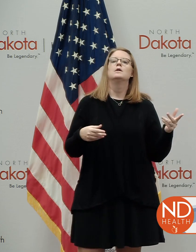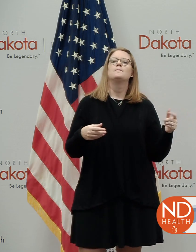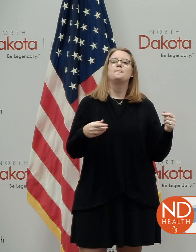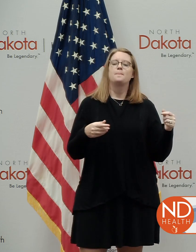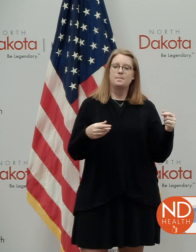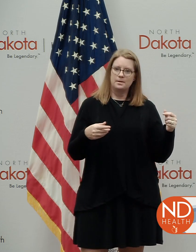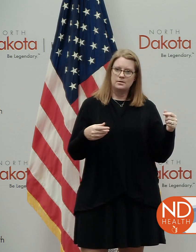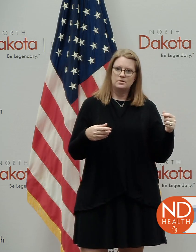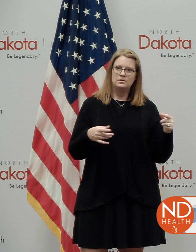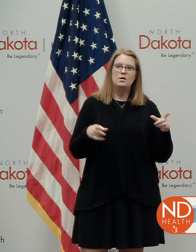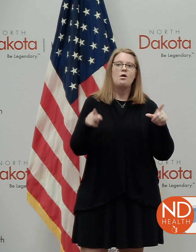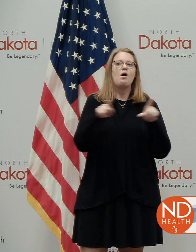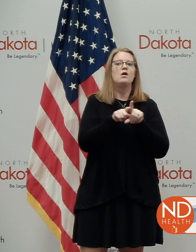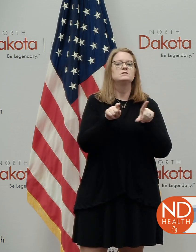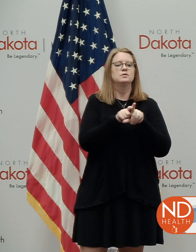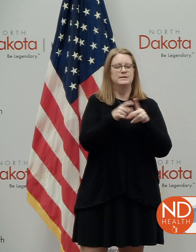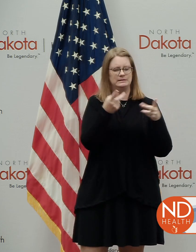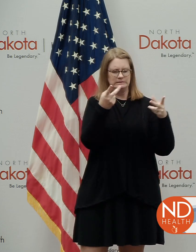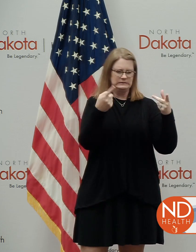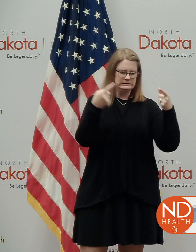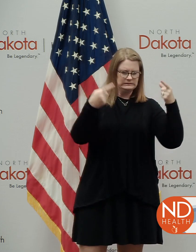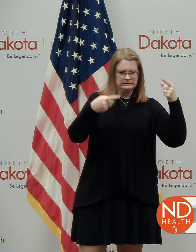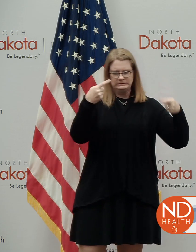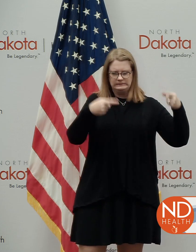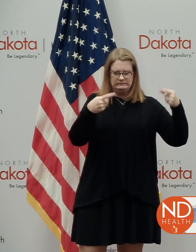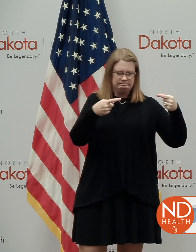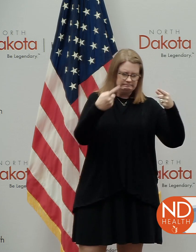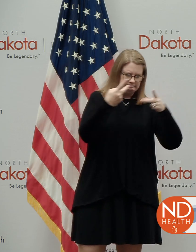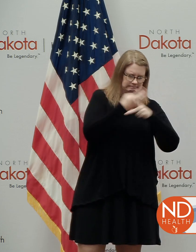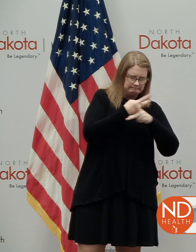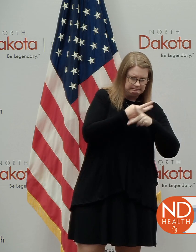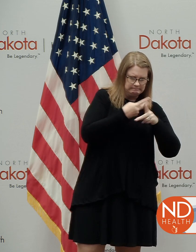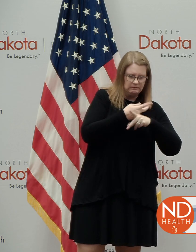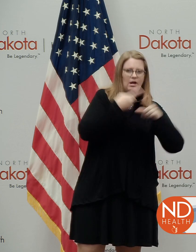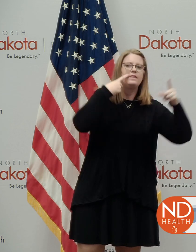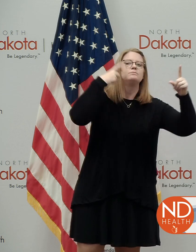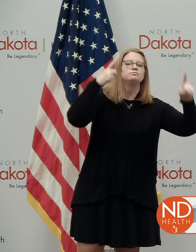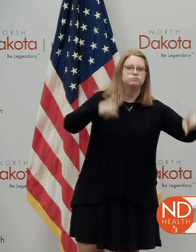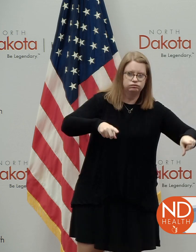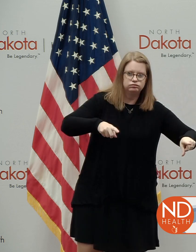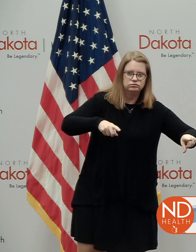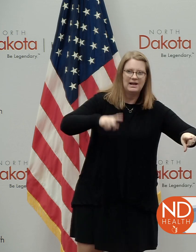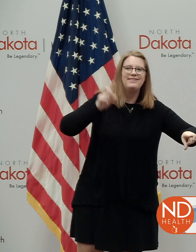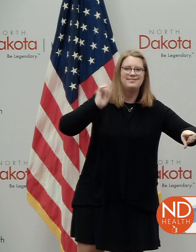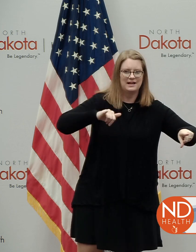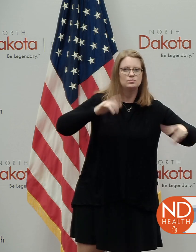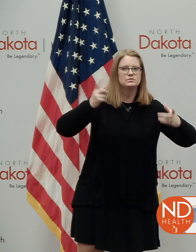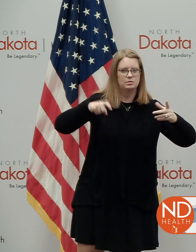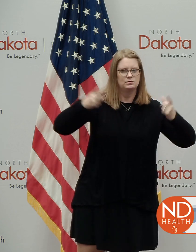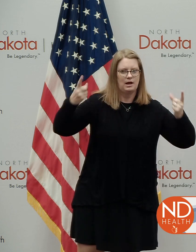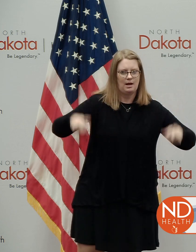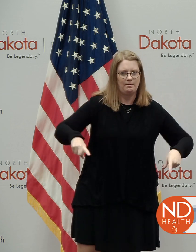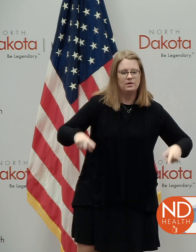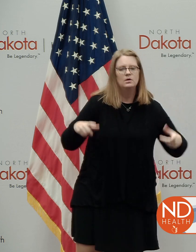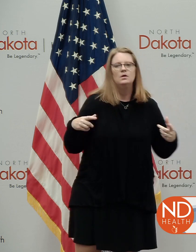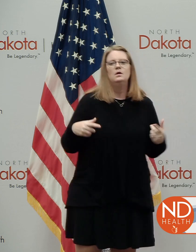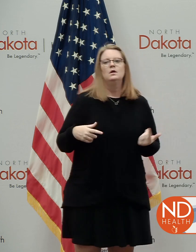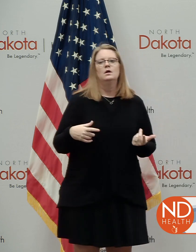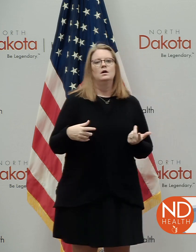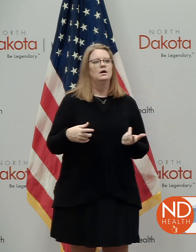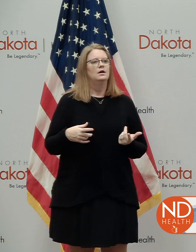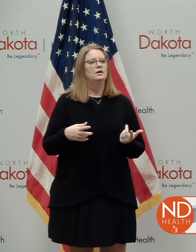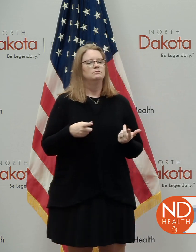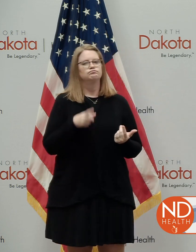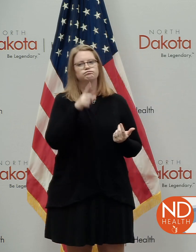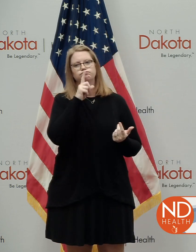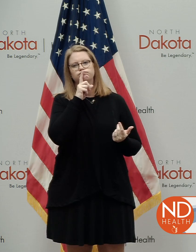across with agreements, and that's the way the process is supposed to work. I'm not going to say